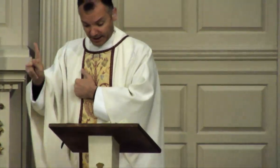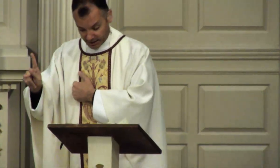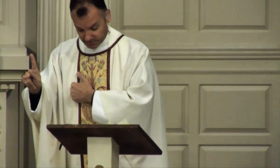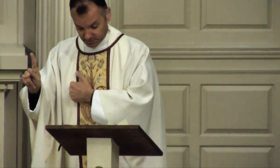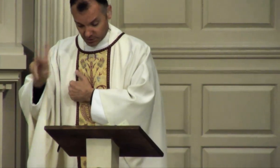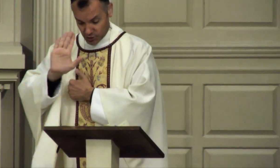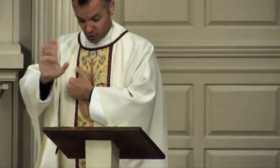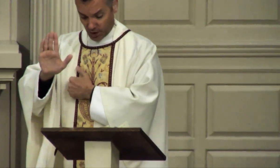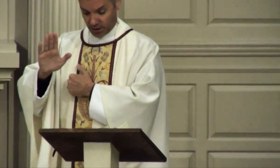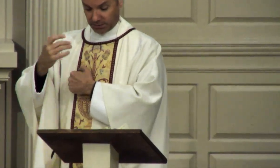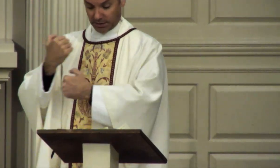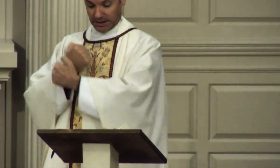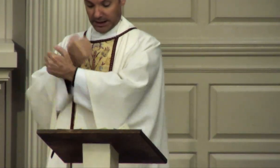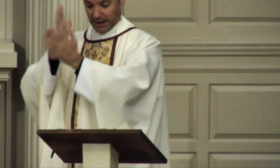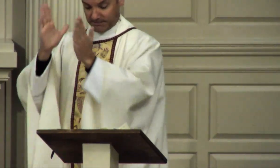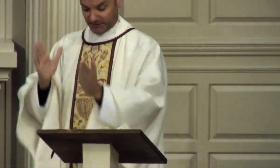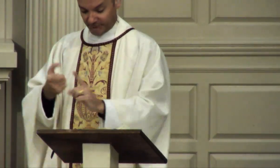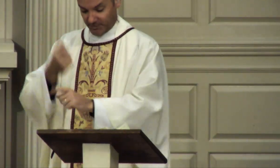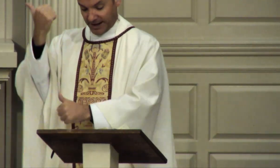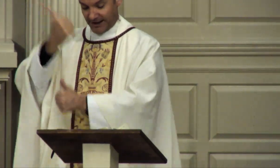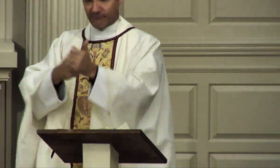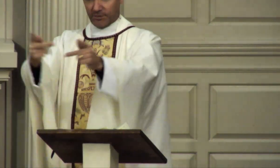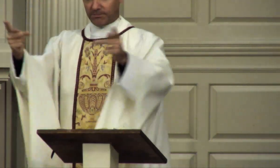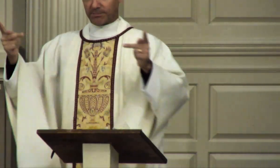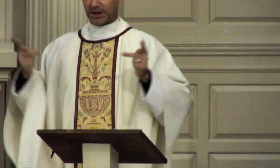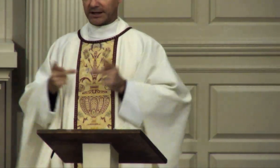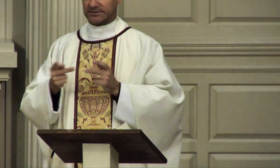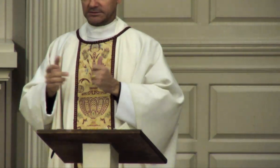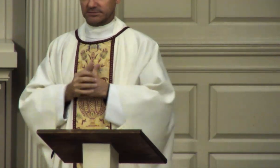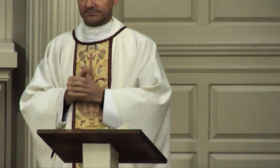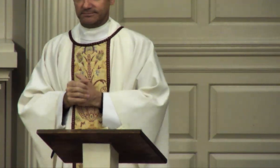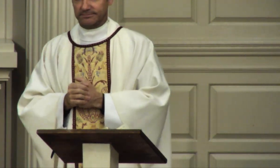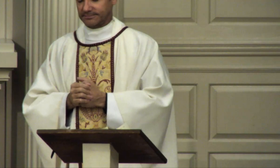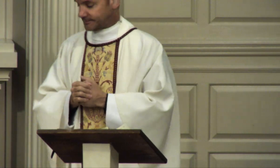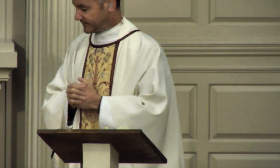and I will lead back your captives from every place.